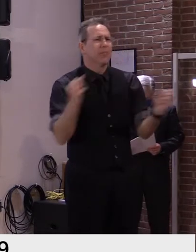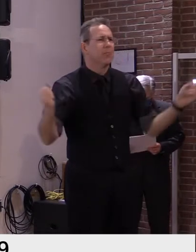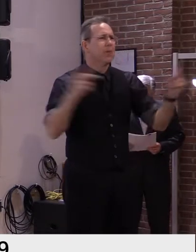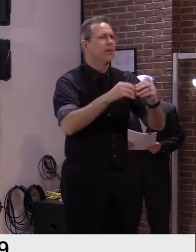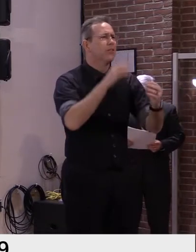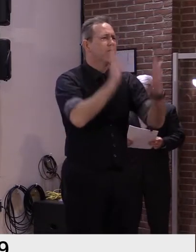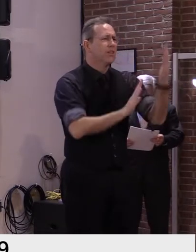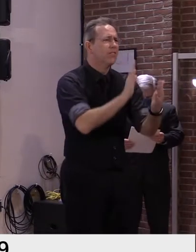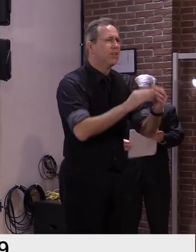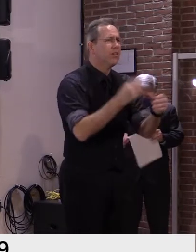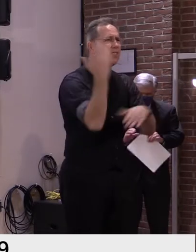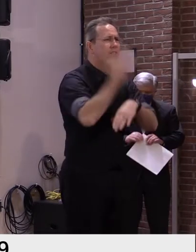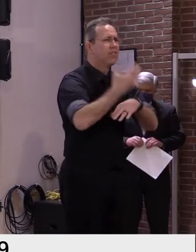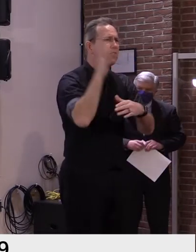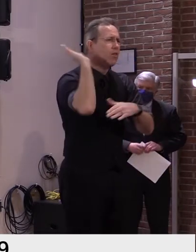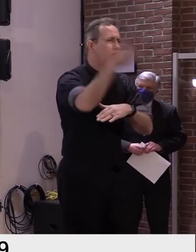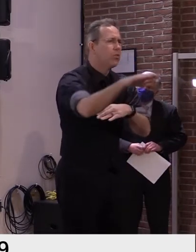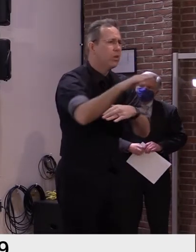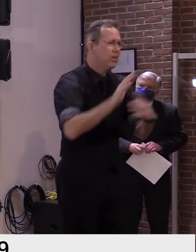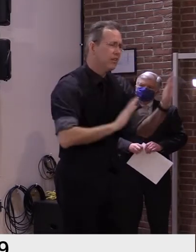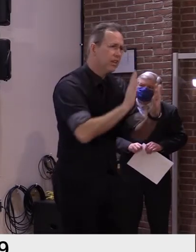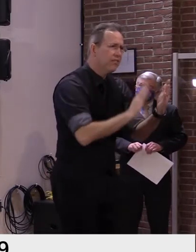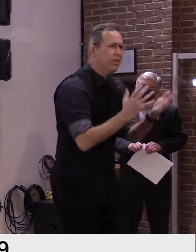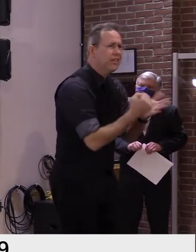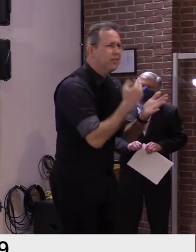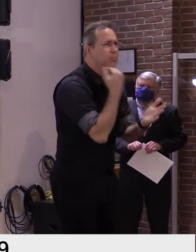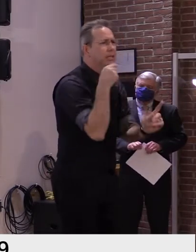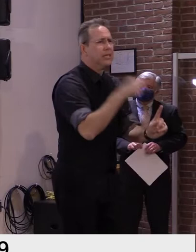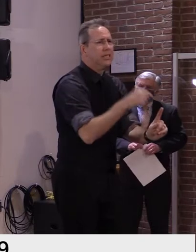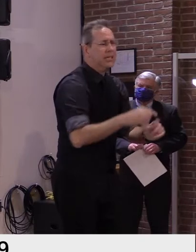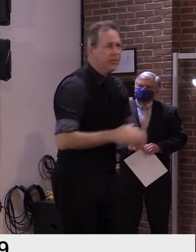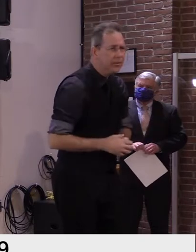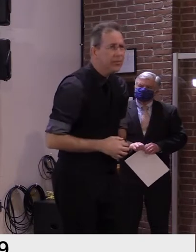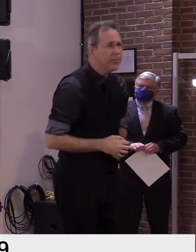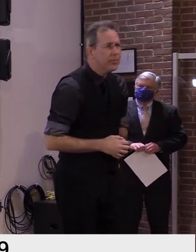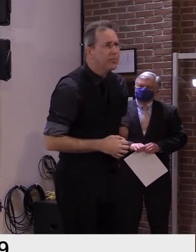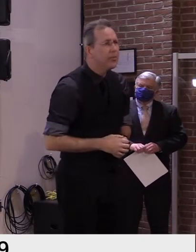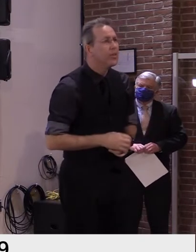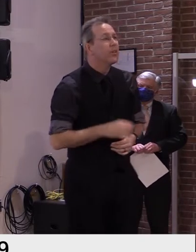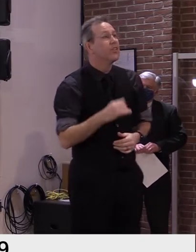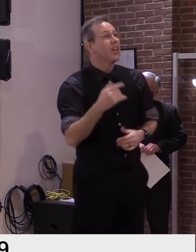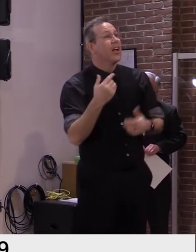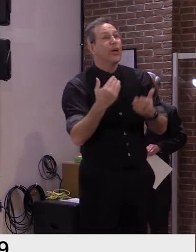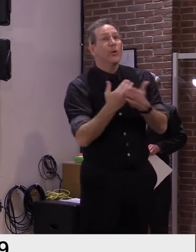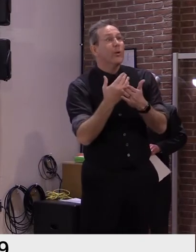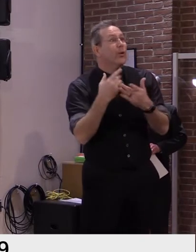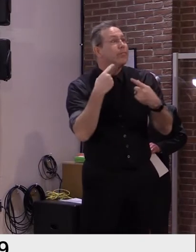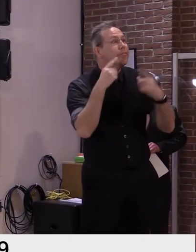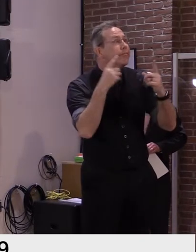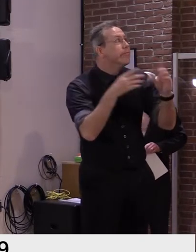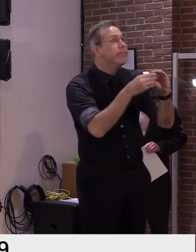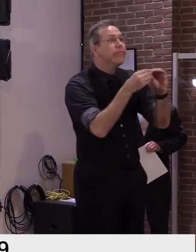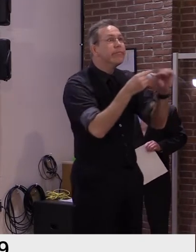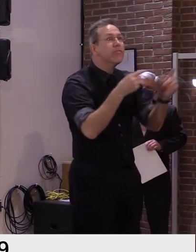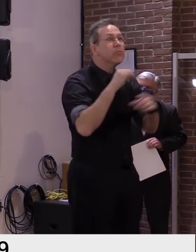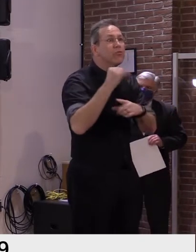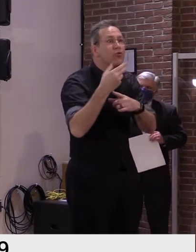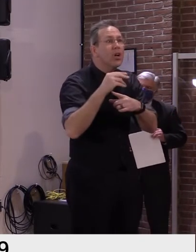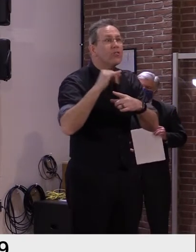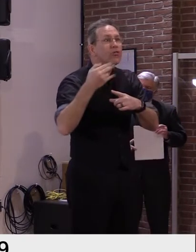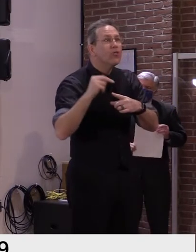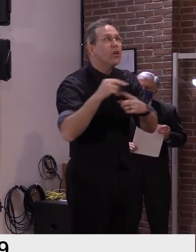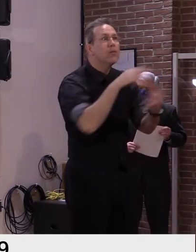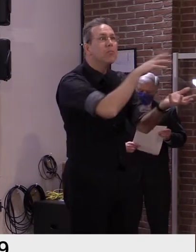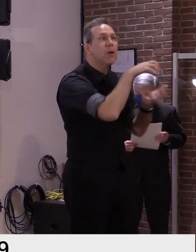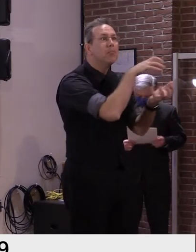is essential. So, with these new developments in our vaccine supply, beginning next week, we'll begin vaccination